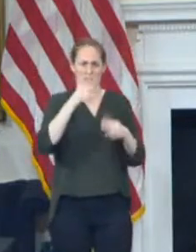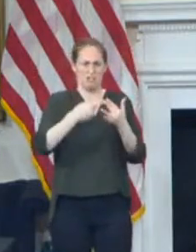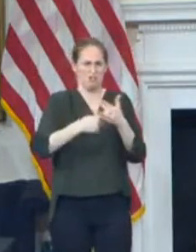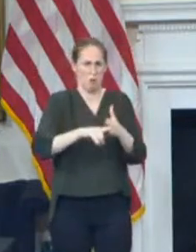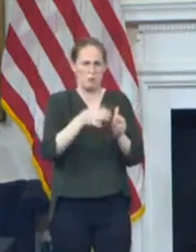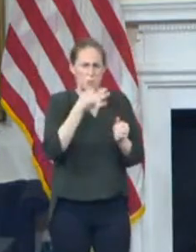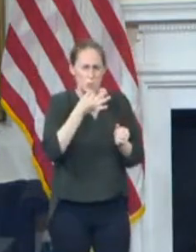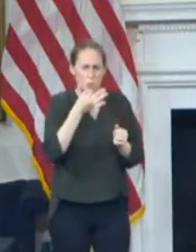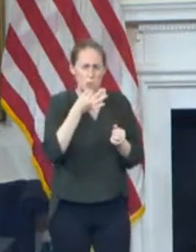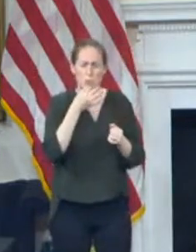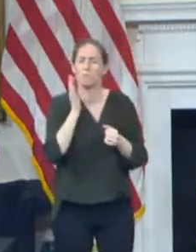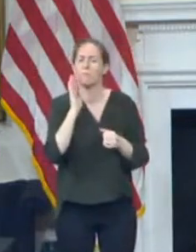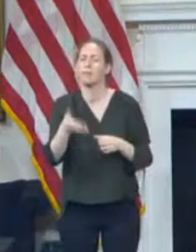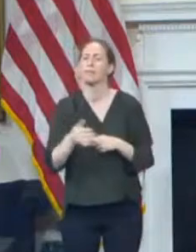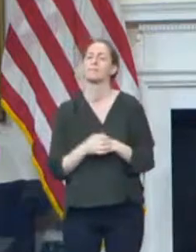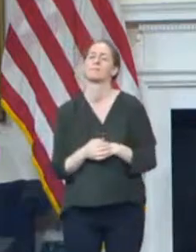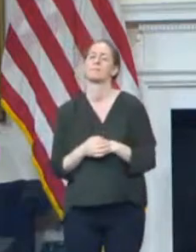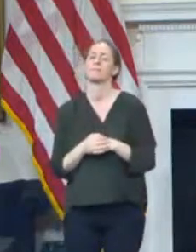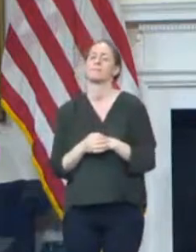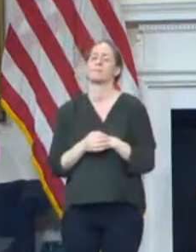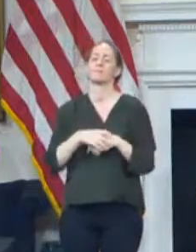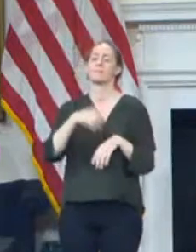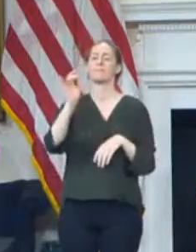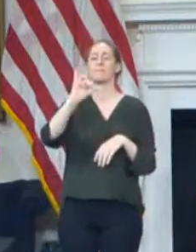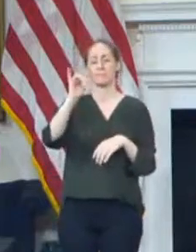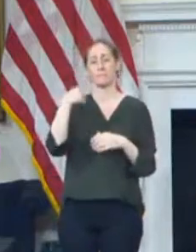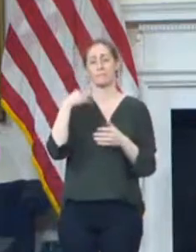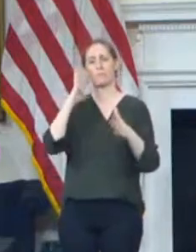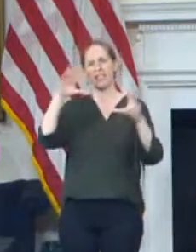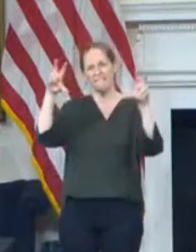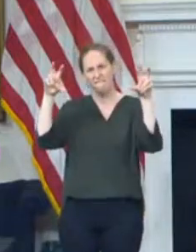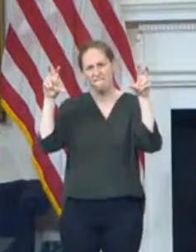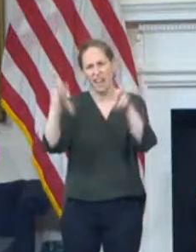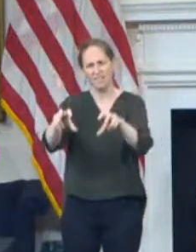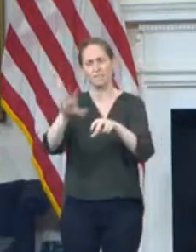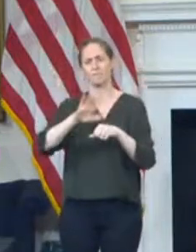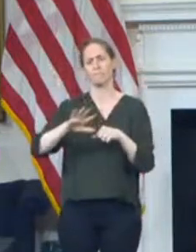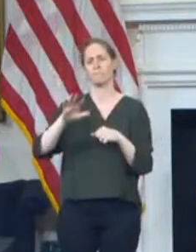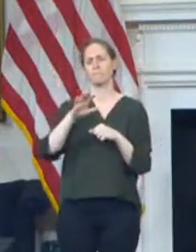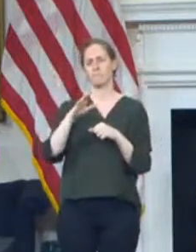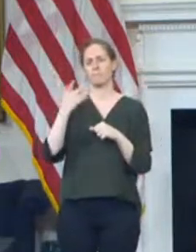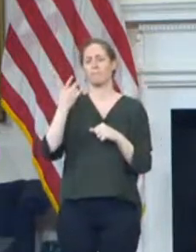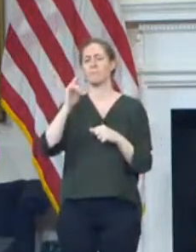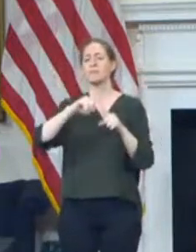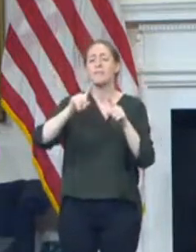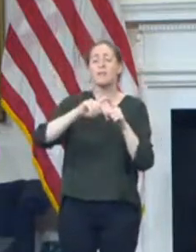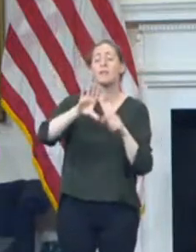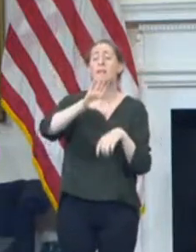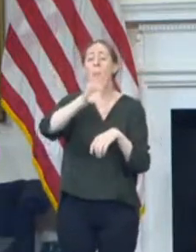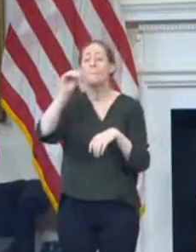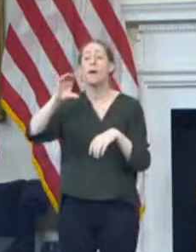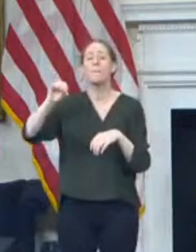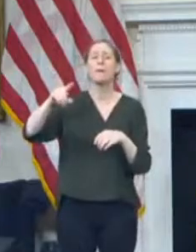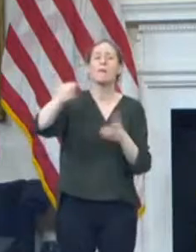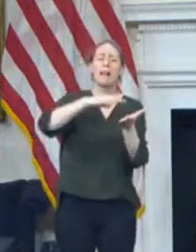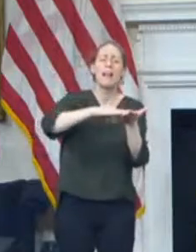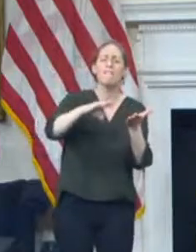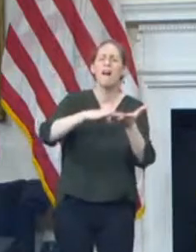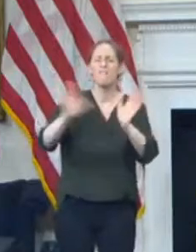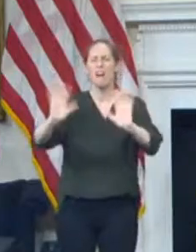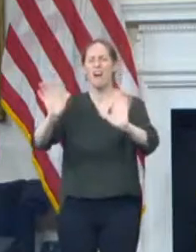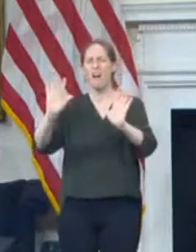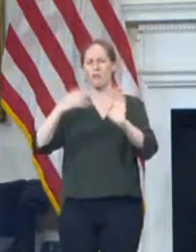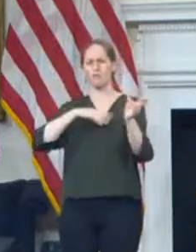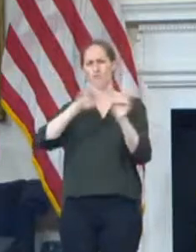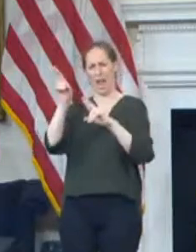our investment in the state's COVID-19 Layoff Aversion Fund, and the Department of Labor already